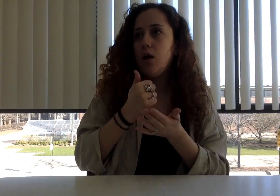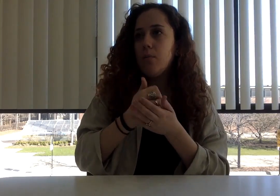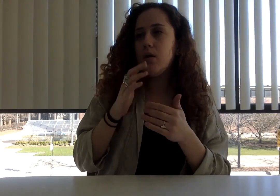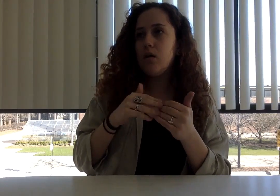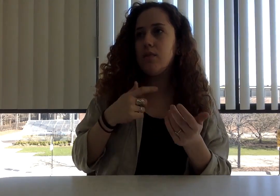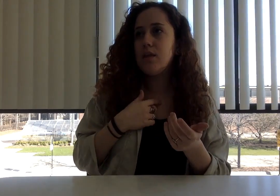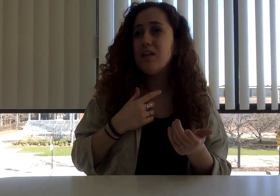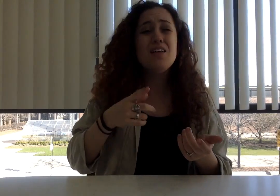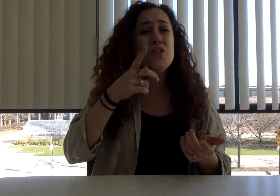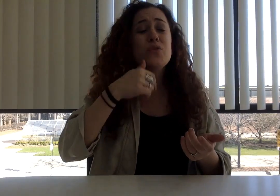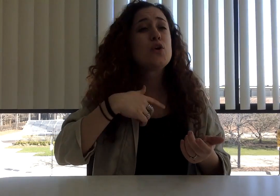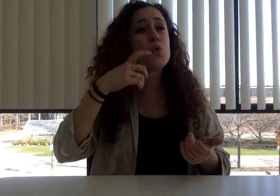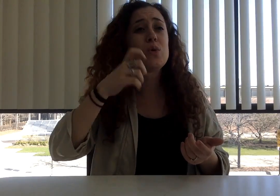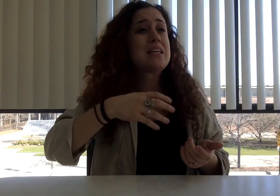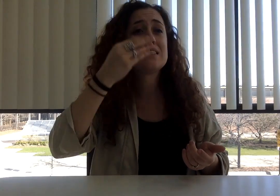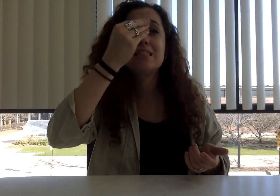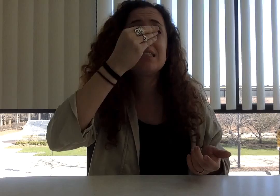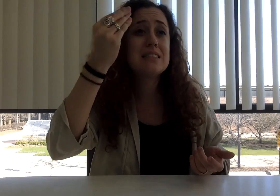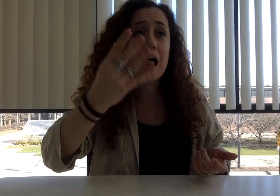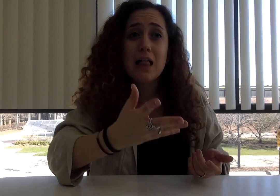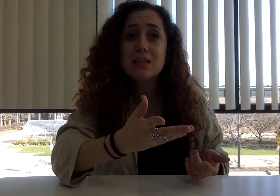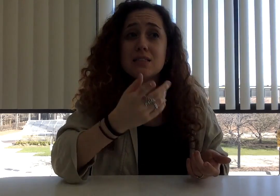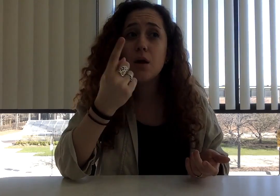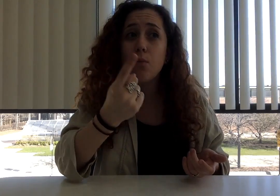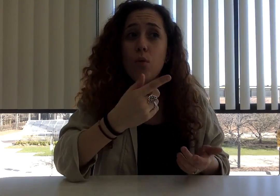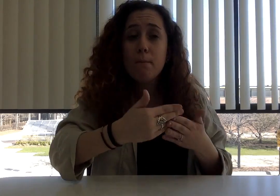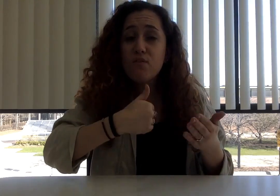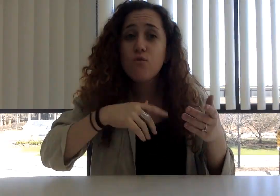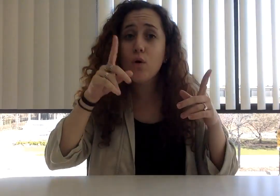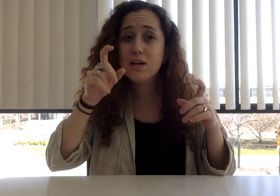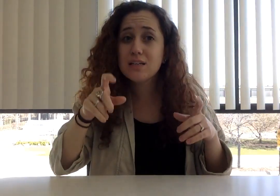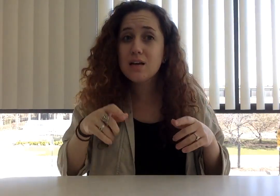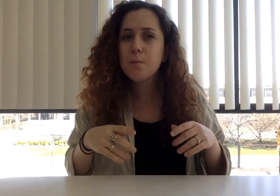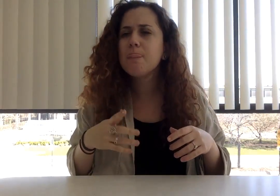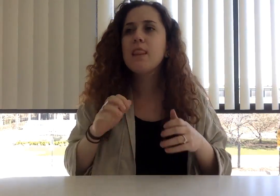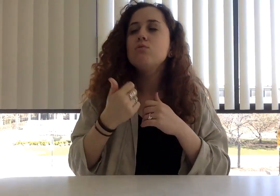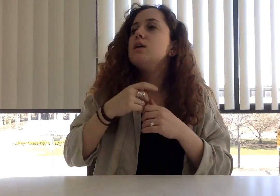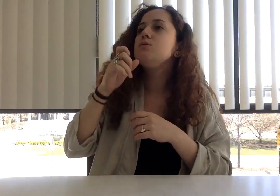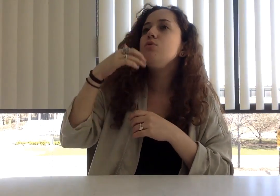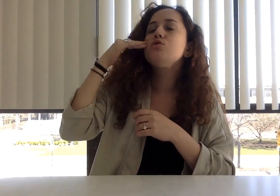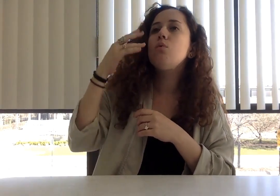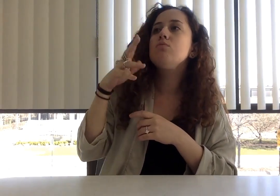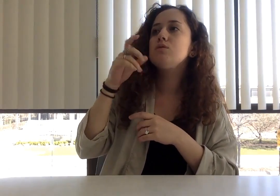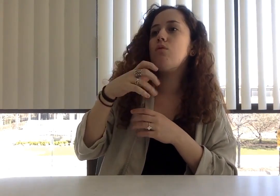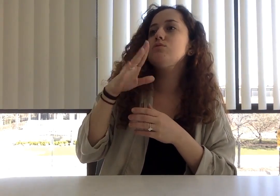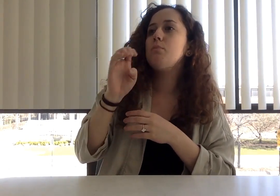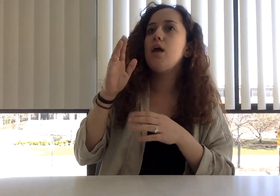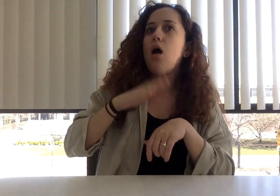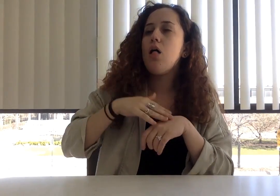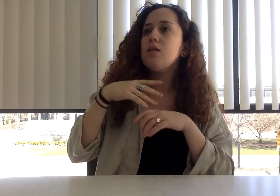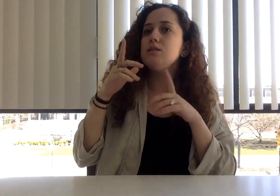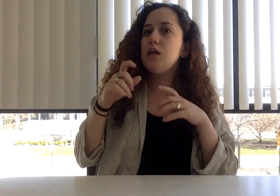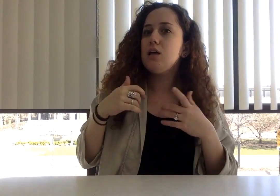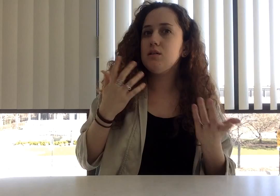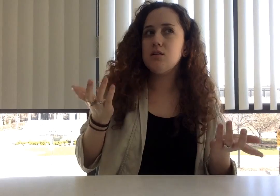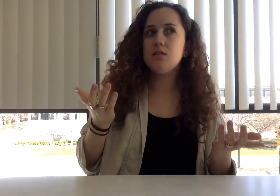somebody's attention before a test? How am I supposed to know it's supposed to be on the test? I didn't grade the test. we also went over